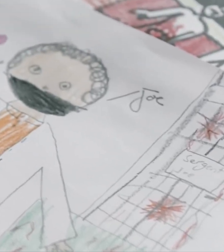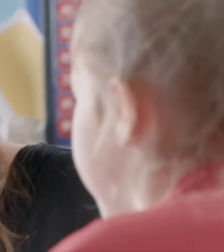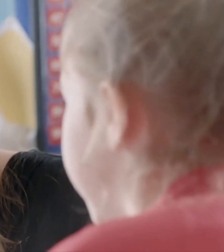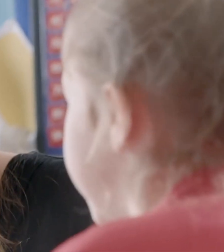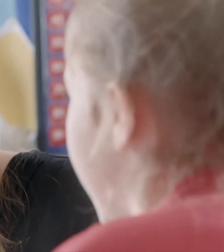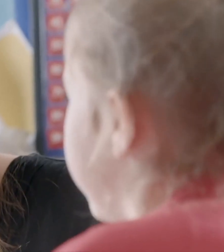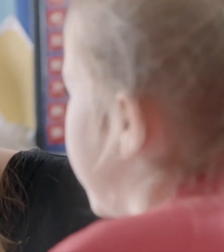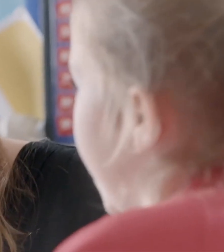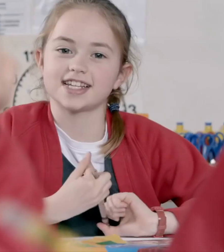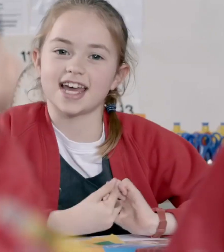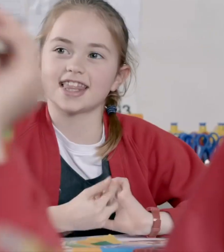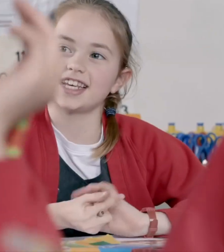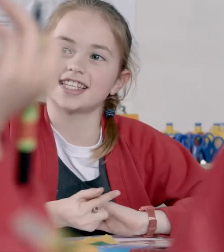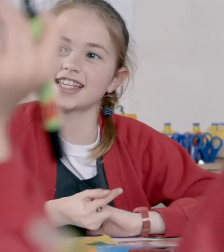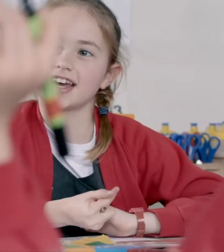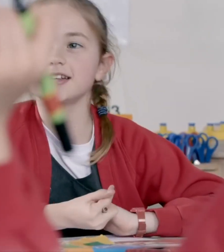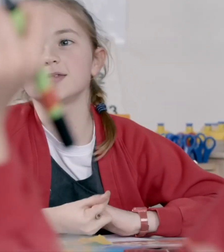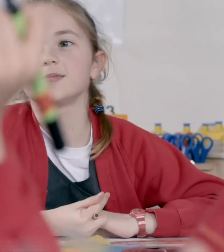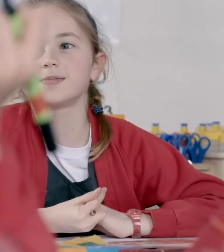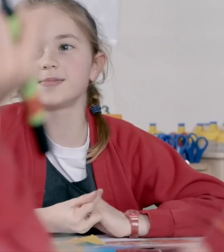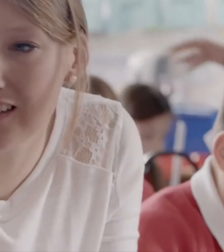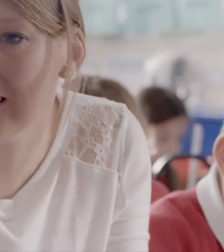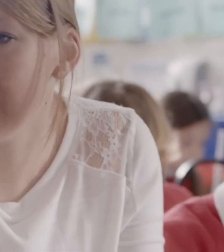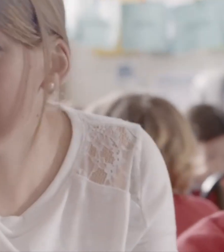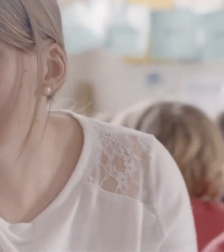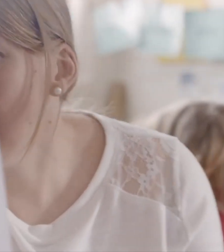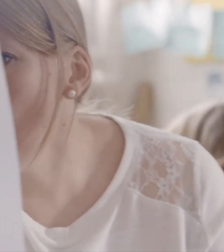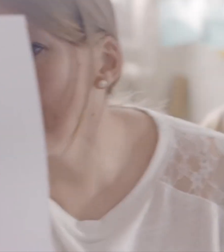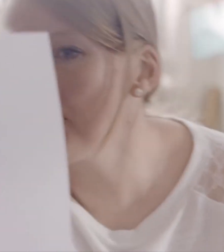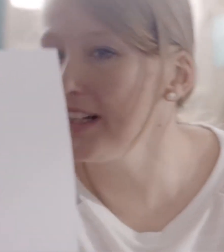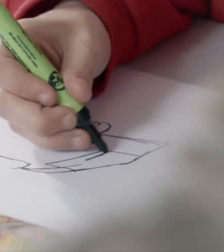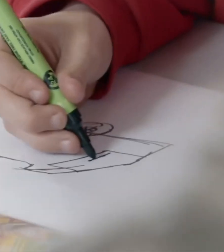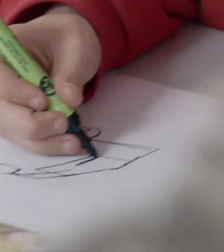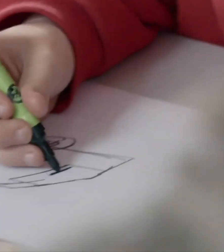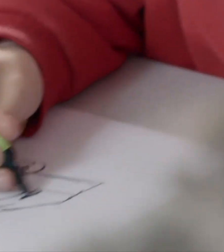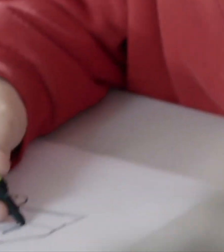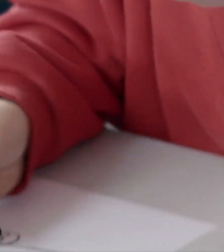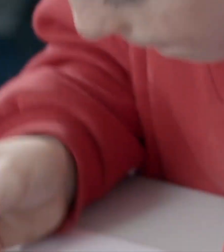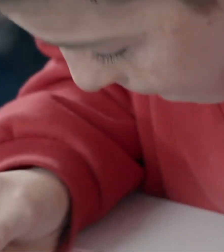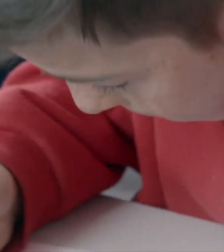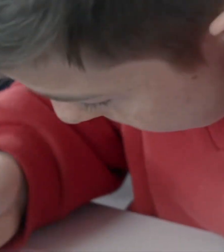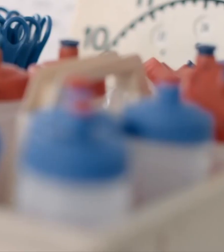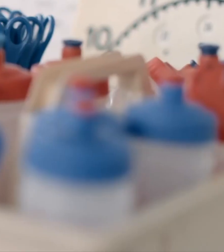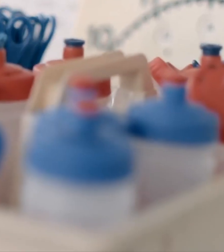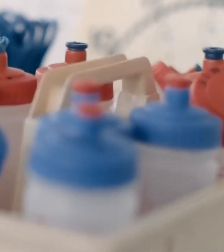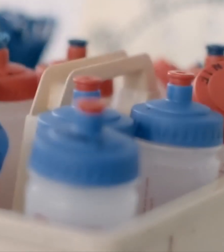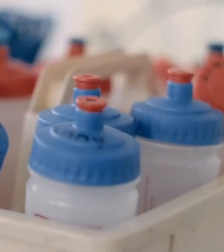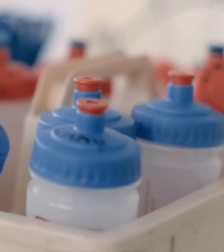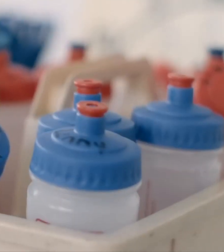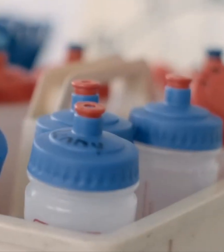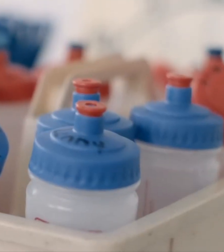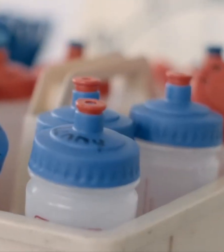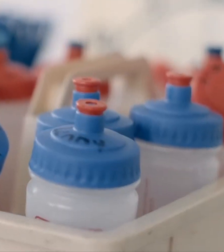think he would wear a stethoscope. He gives you medicine. That's his ambulance.